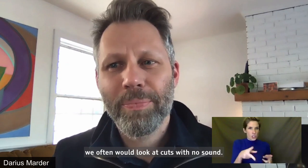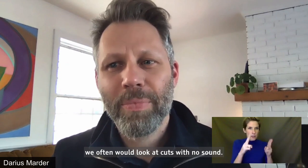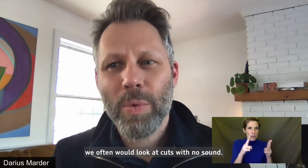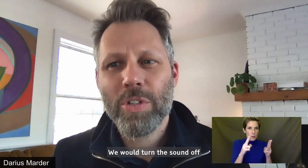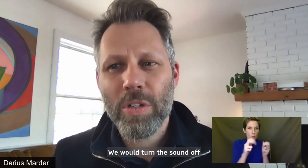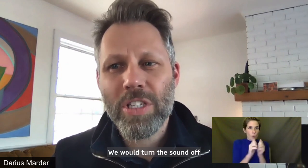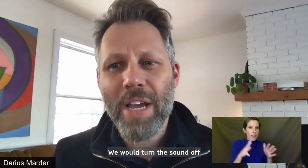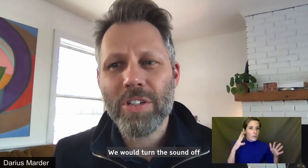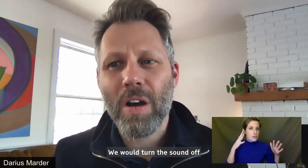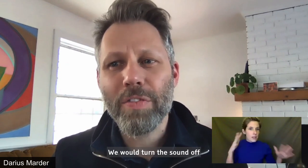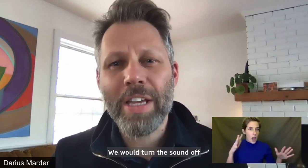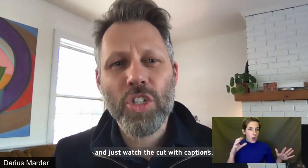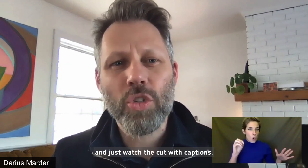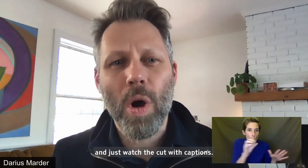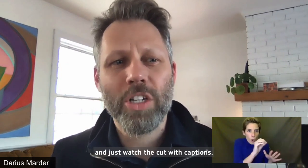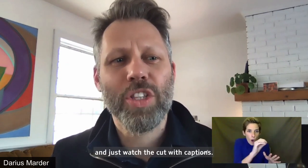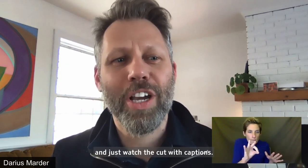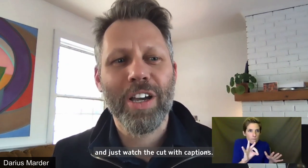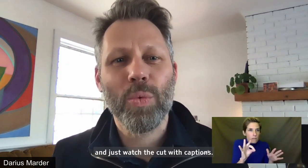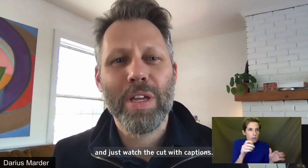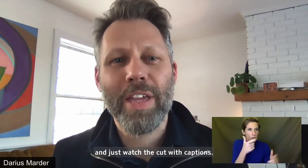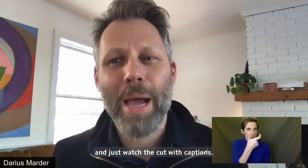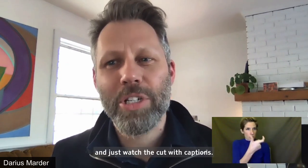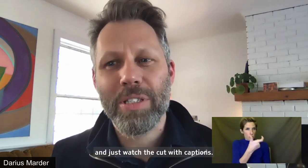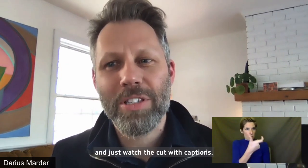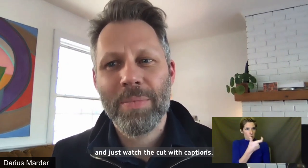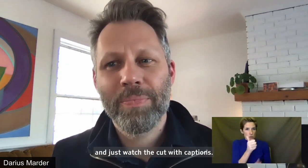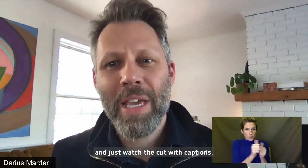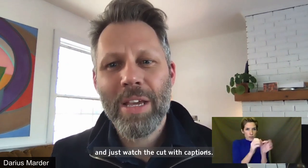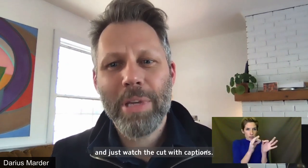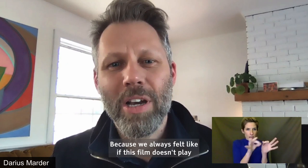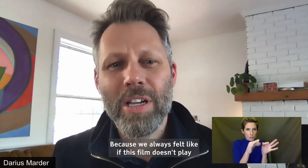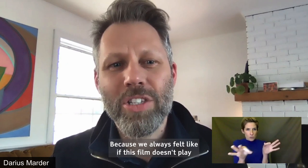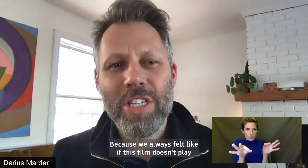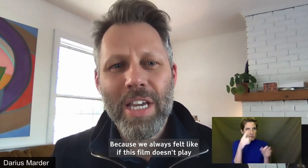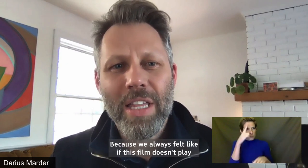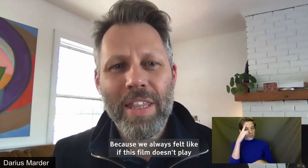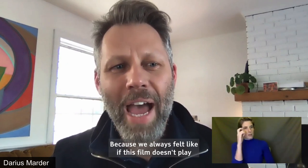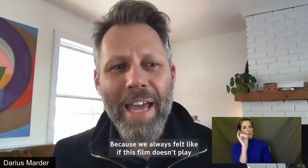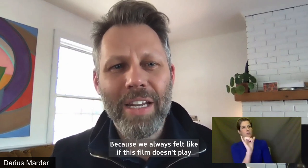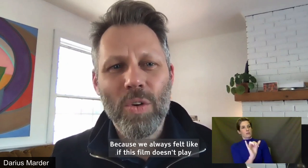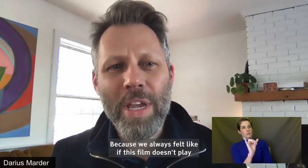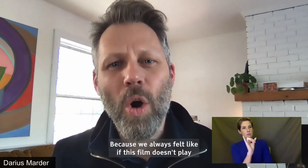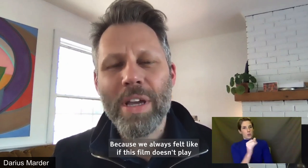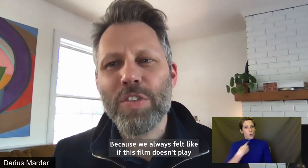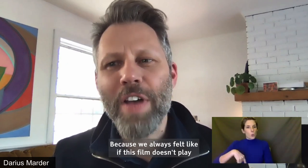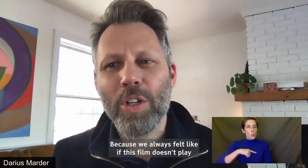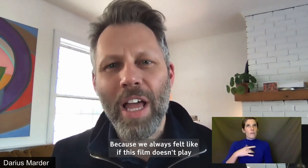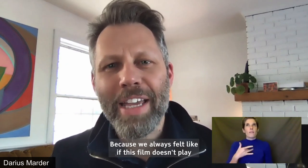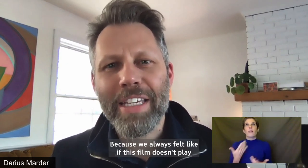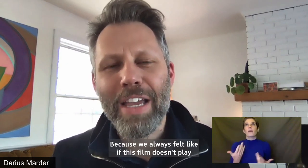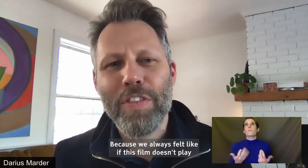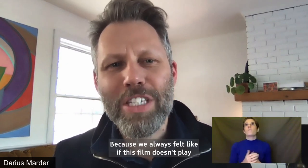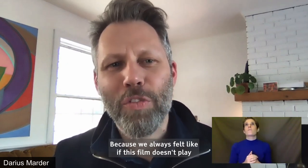sound. We would turn the sound off and just watch the cut with captions, because that we always